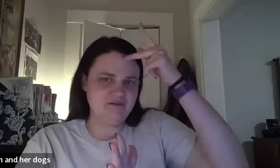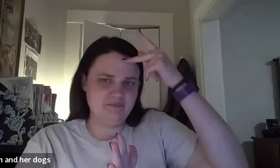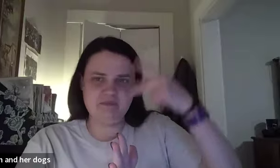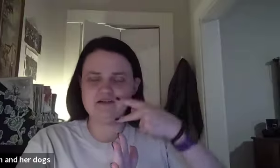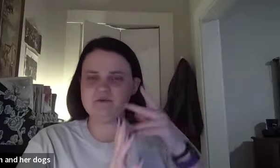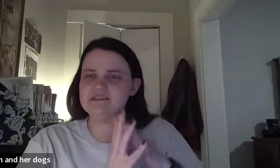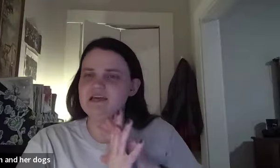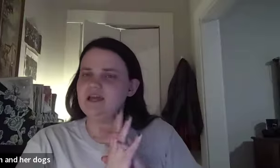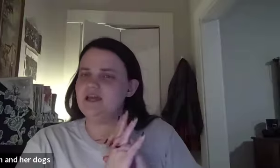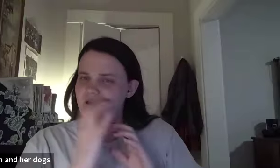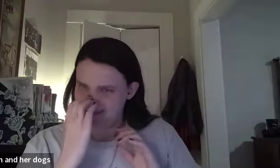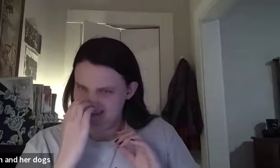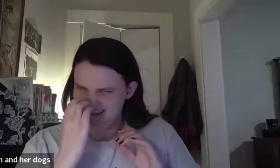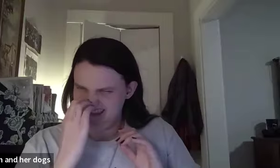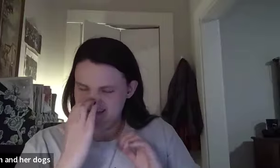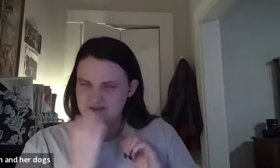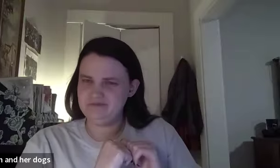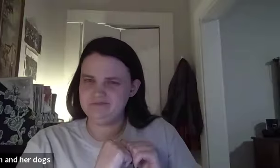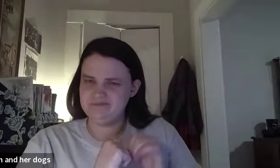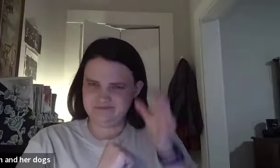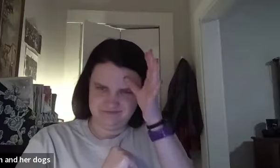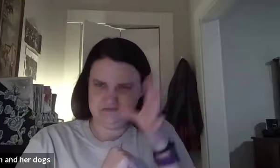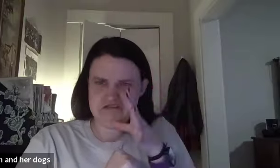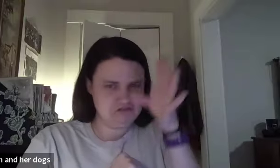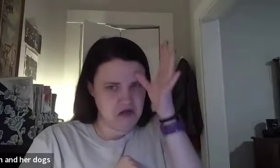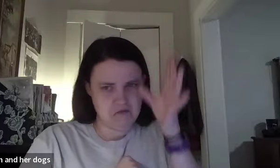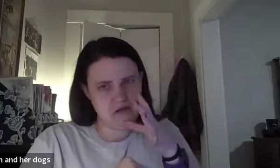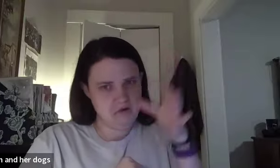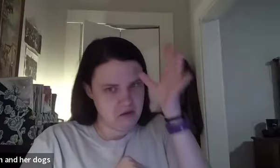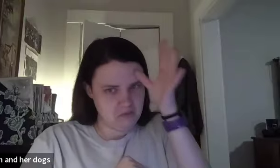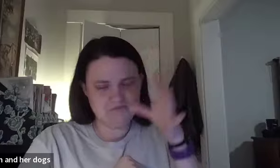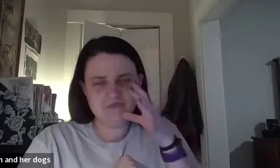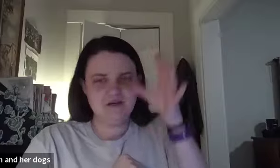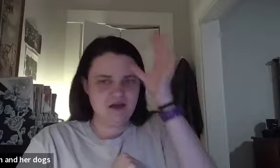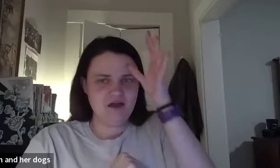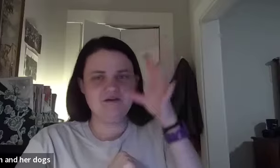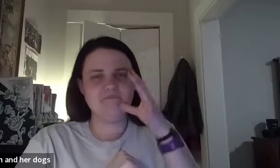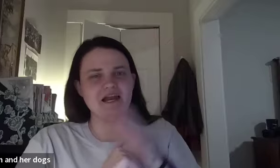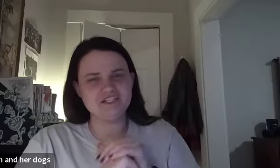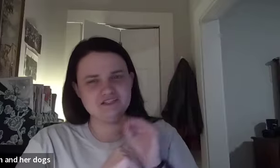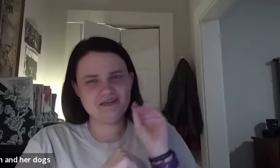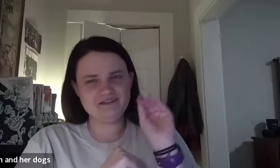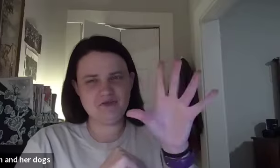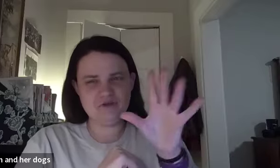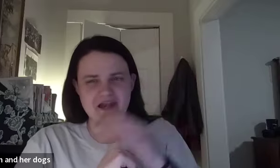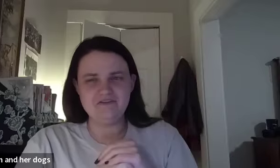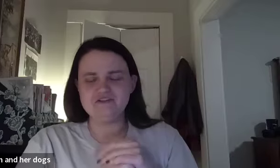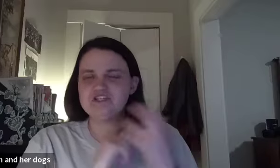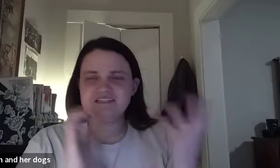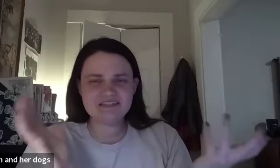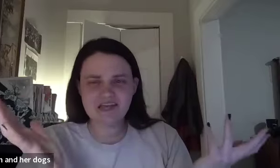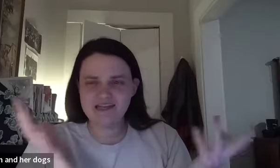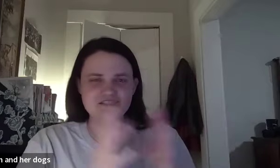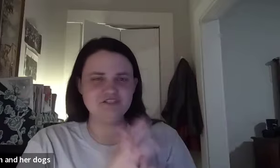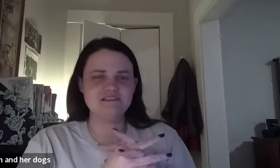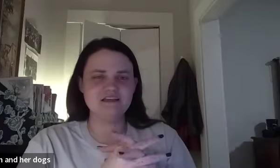P, parents, but I was like, you know, this is not a bad problem. But I just like to throw that out there just in case you guys ever